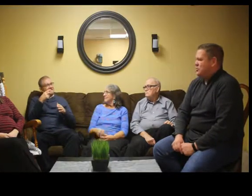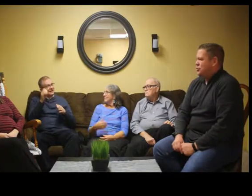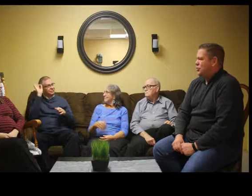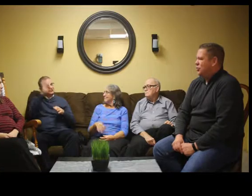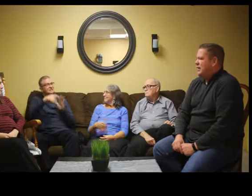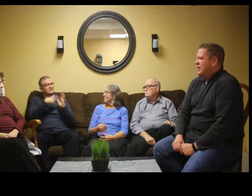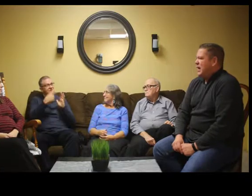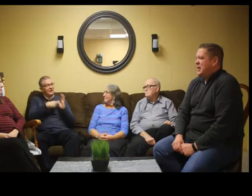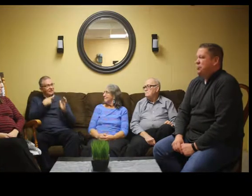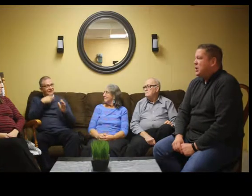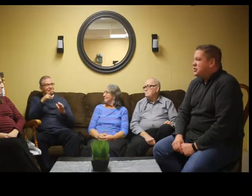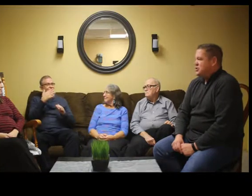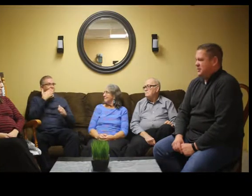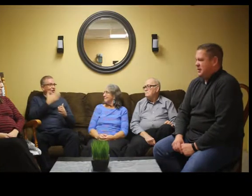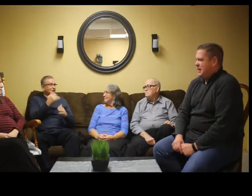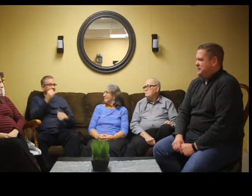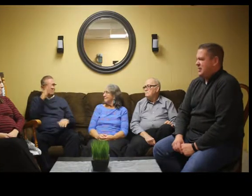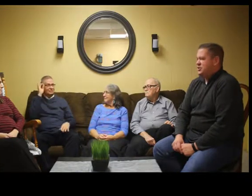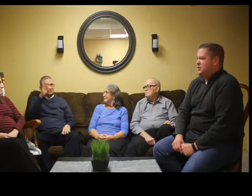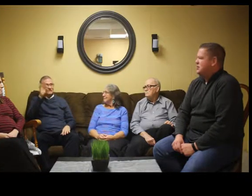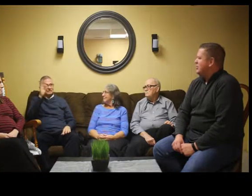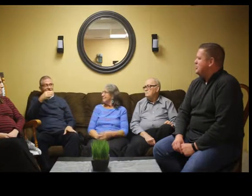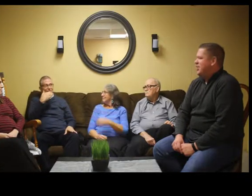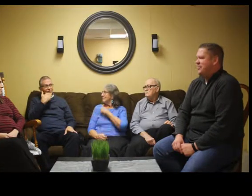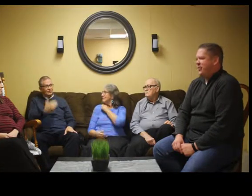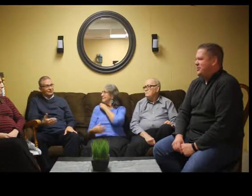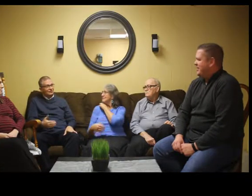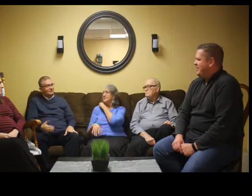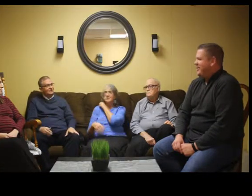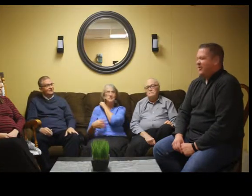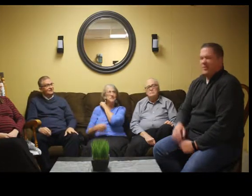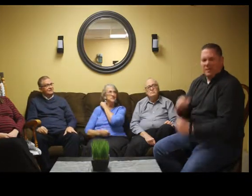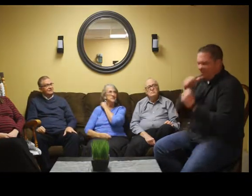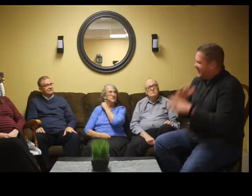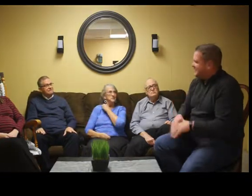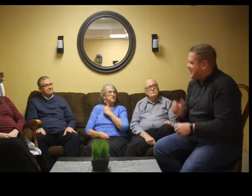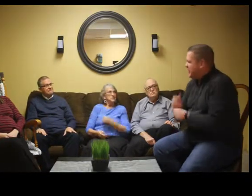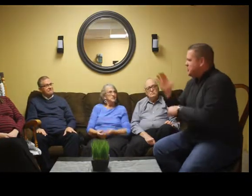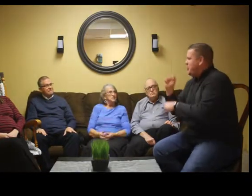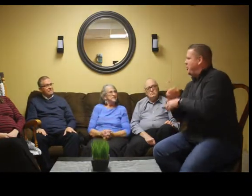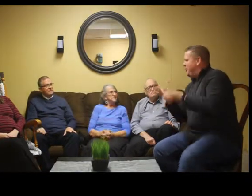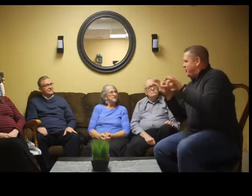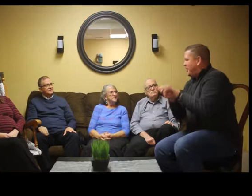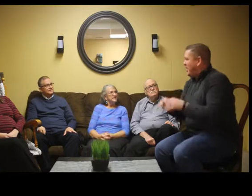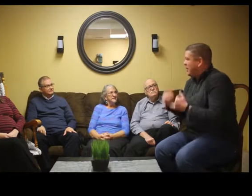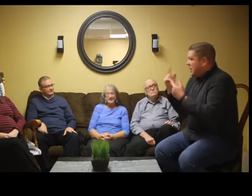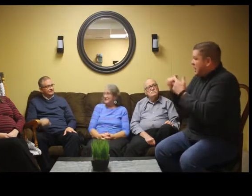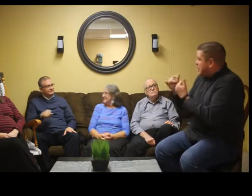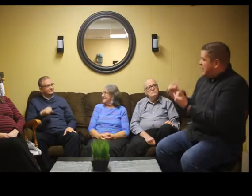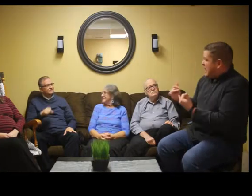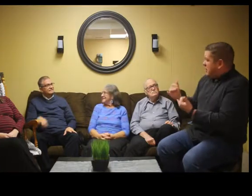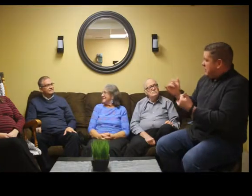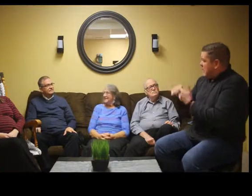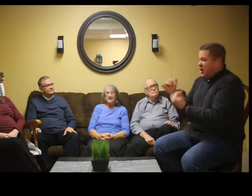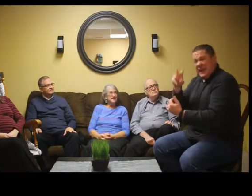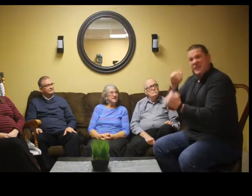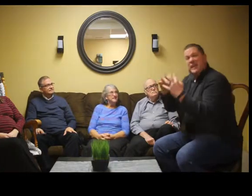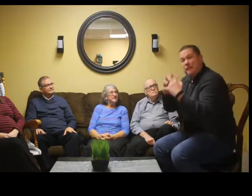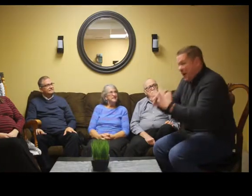school. And he preaches sometimes, and he just does a good job preaching. What a blessing. Makes your work worthwhile. But now, even in